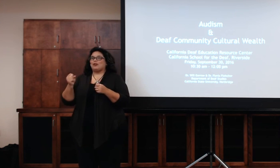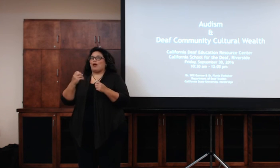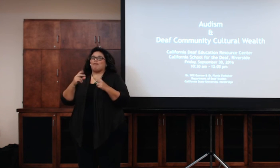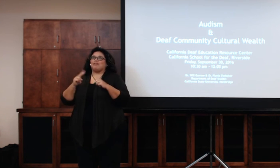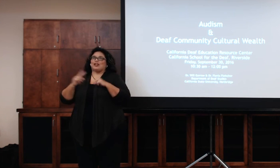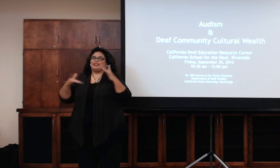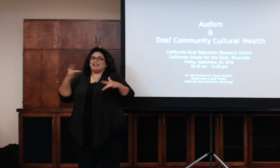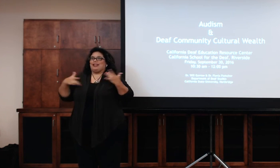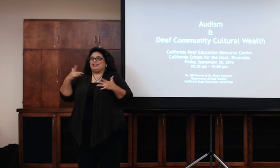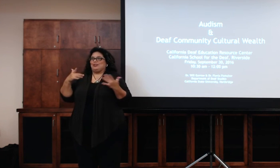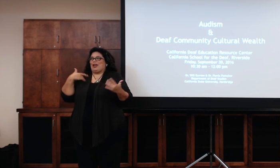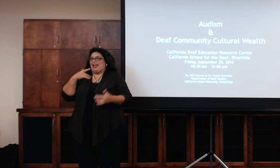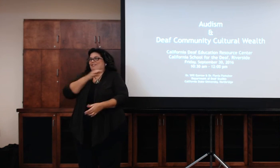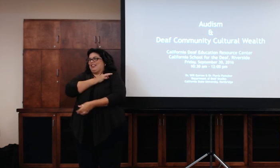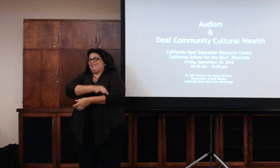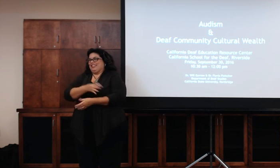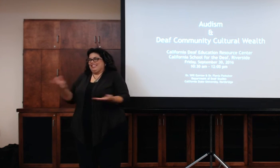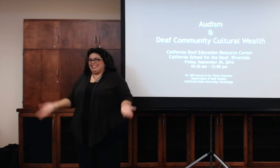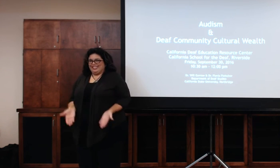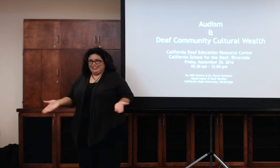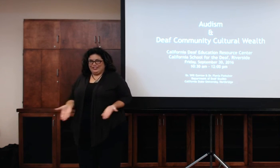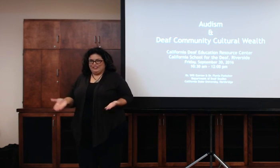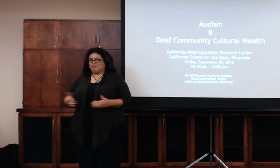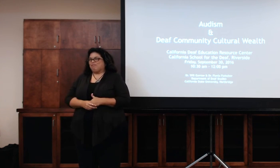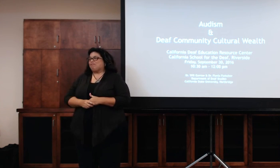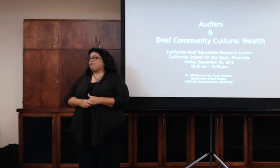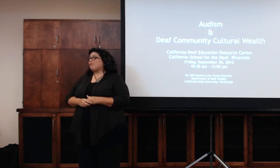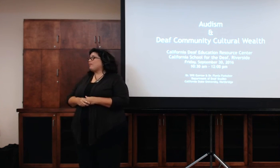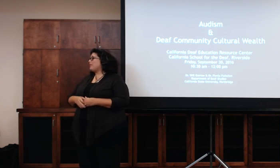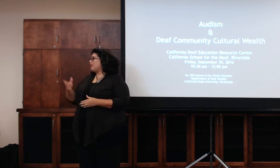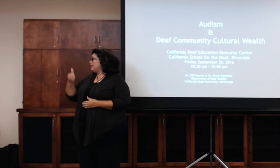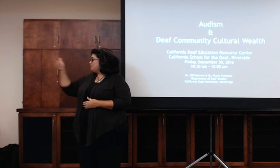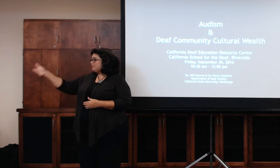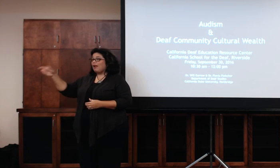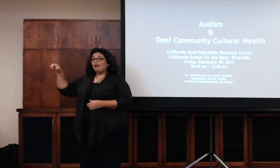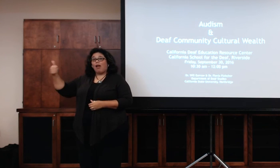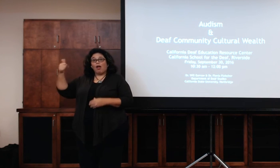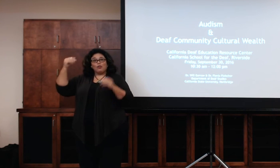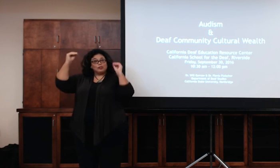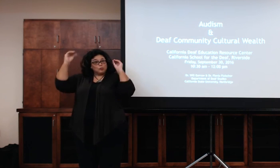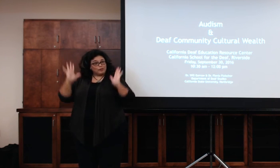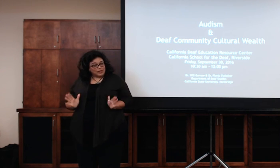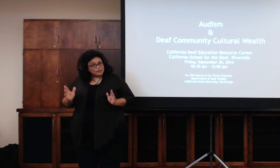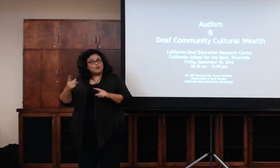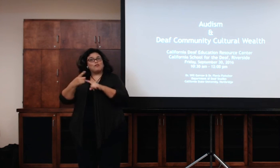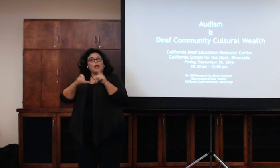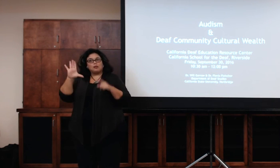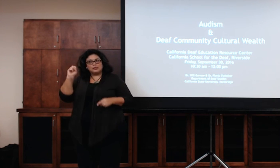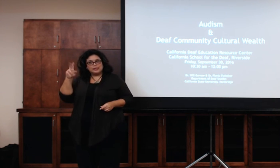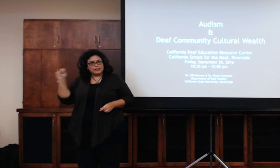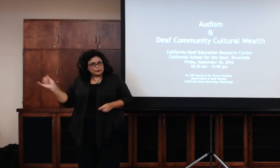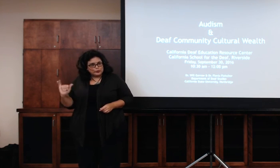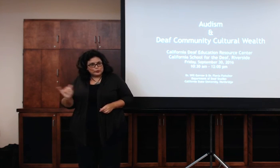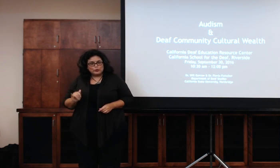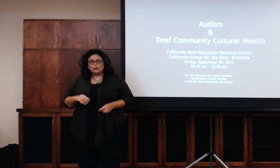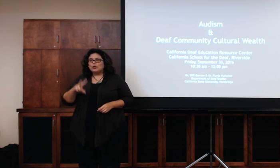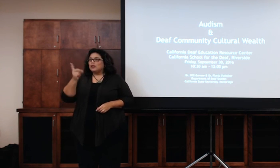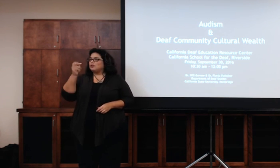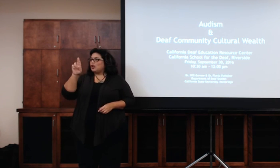quite a nostalgic memory. Anyhow, very excited to have Flavia here. And then we have another professor from CSUN,